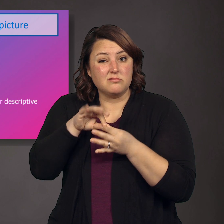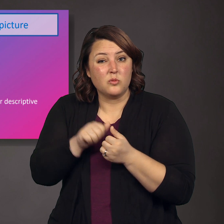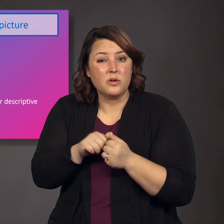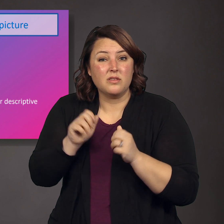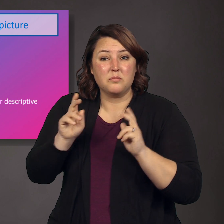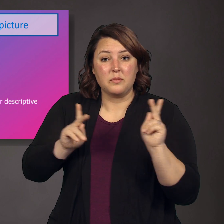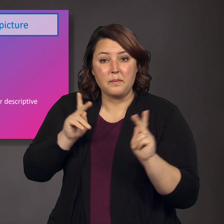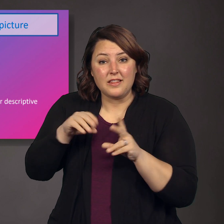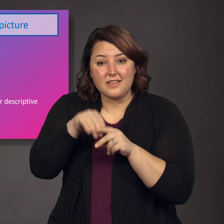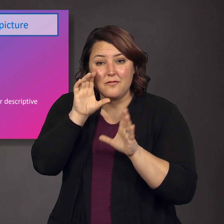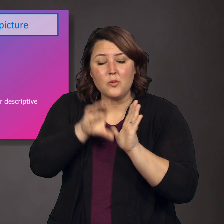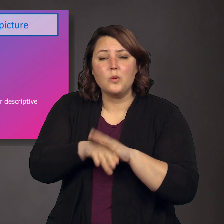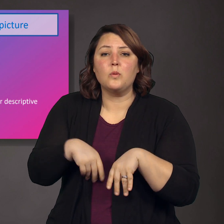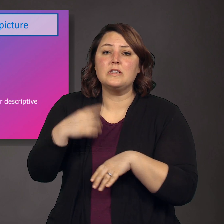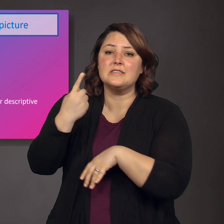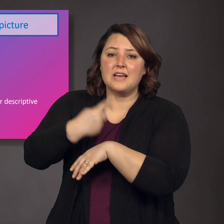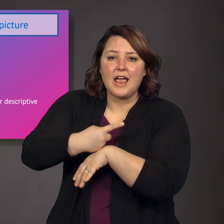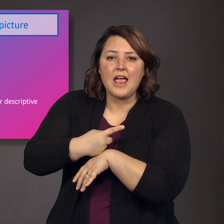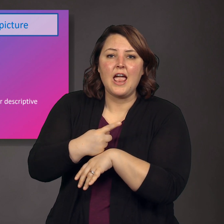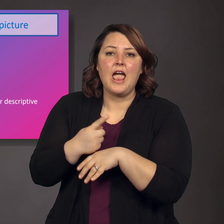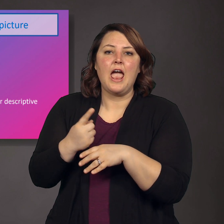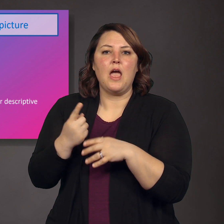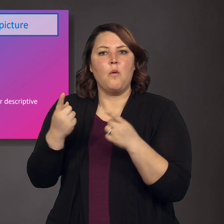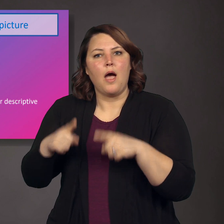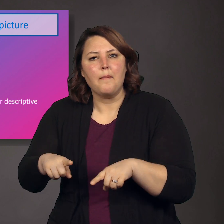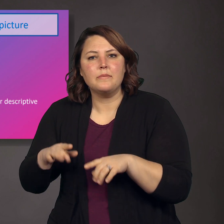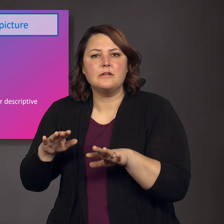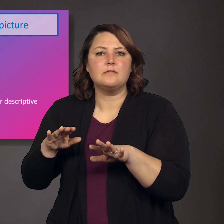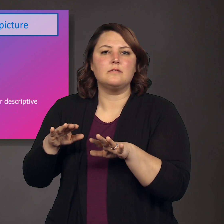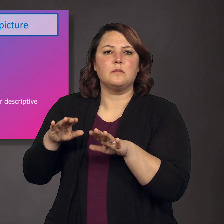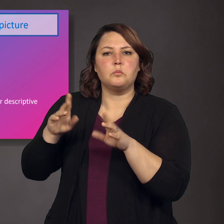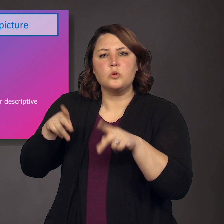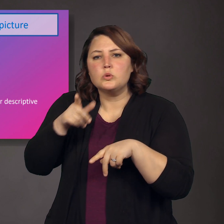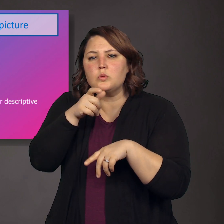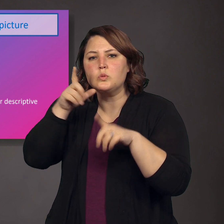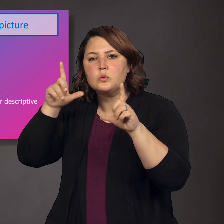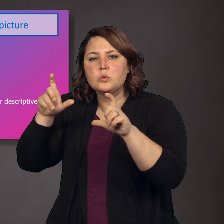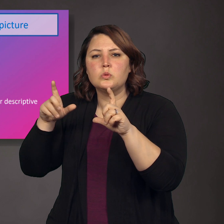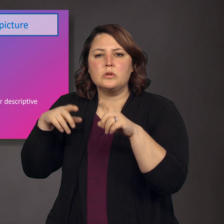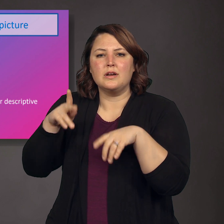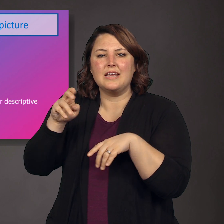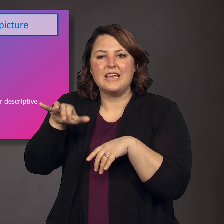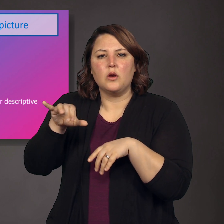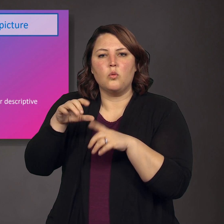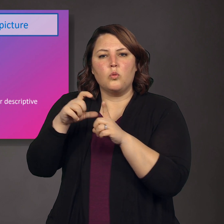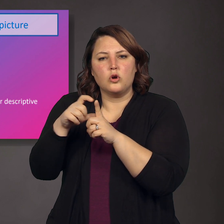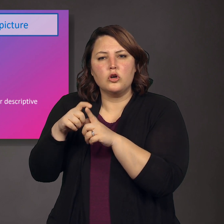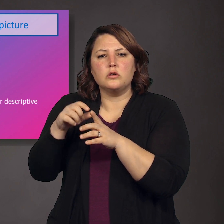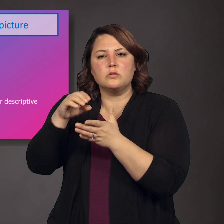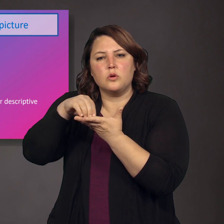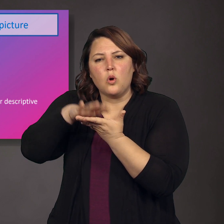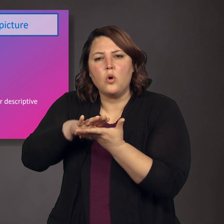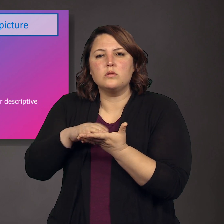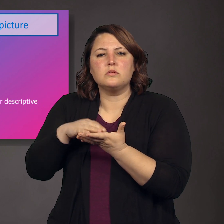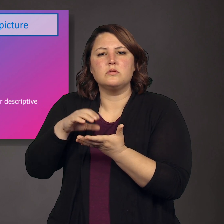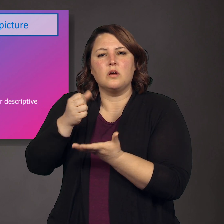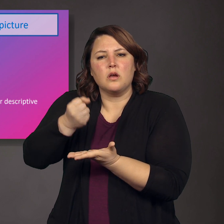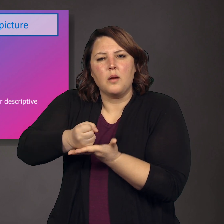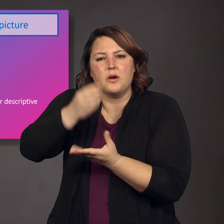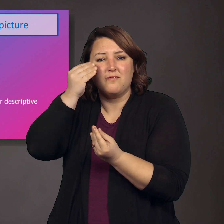taken, the occasion, person who took the photo, keywords, notes, copyright information, any other